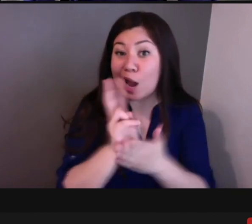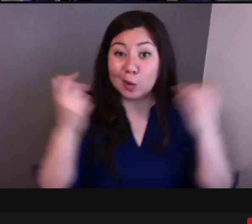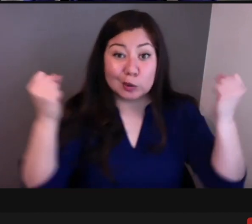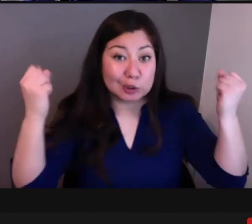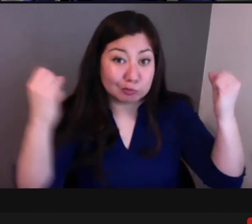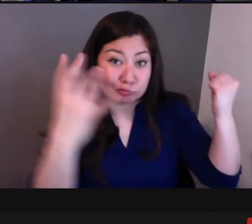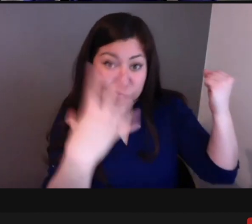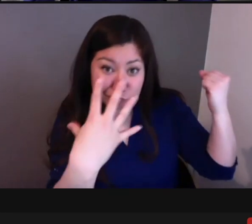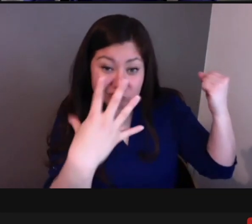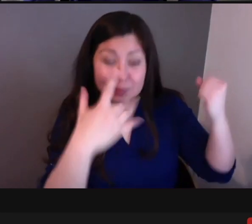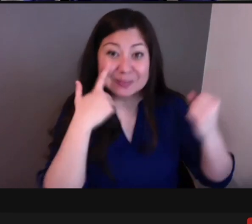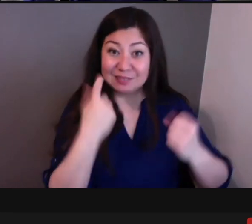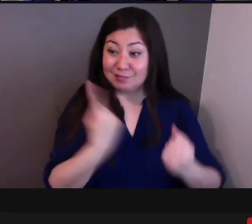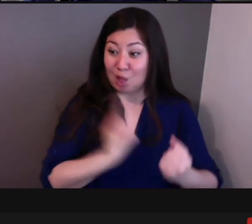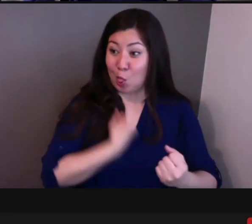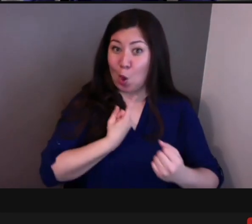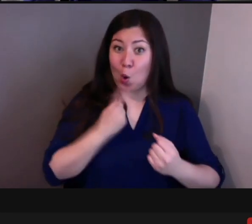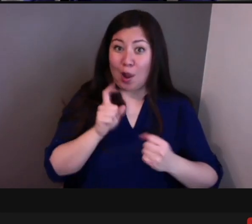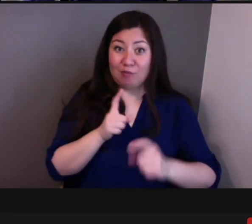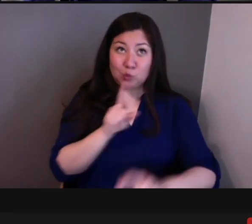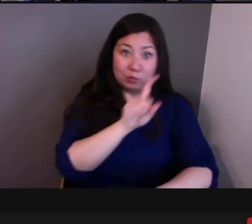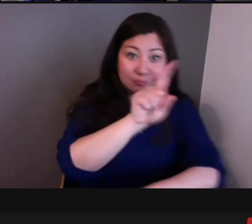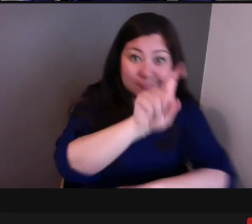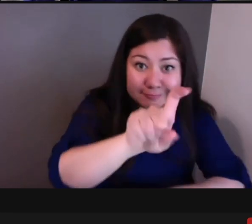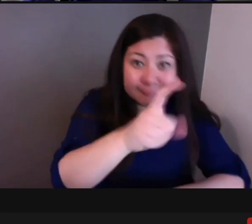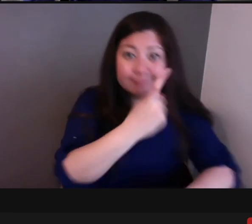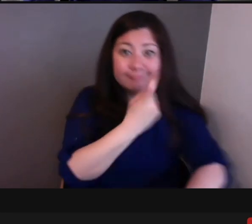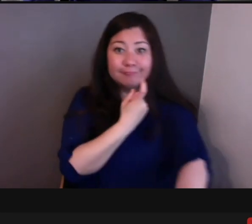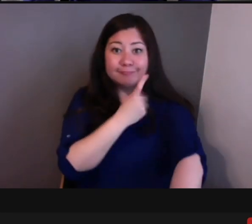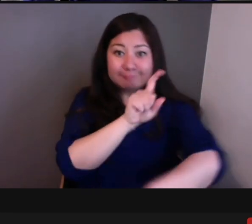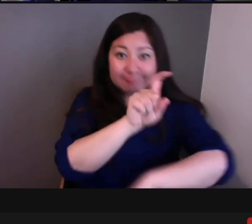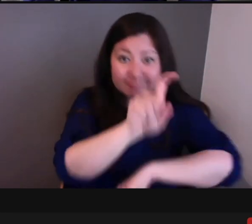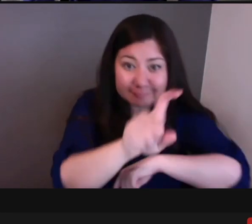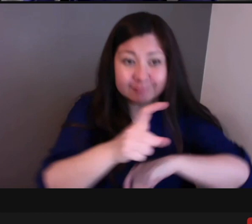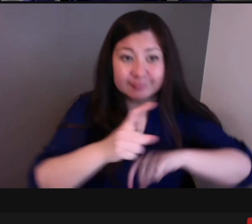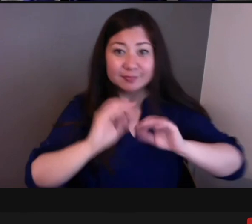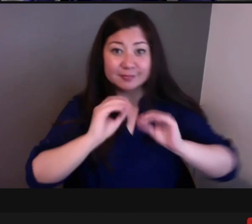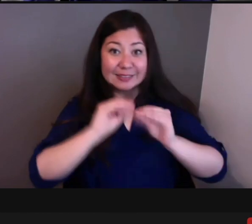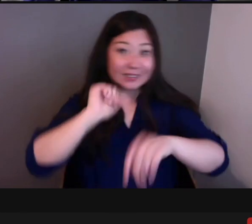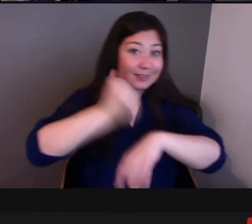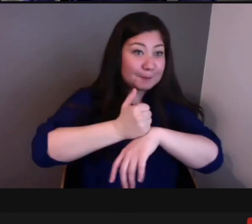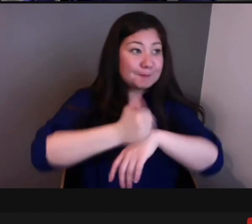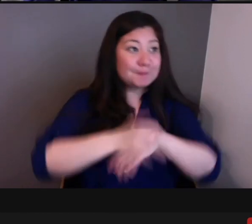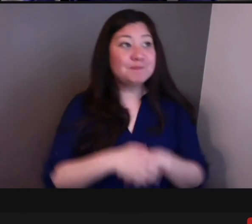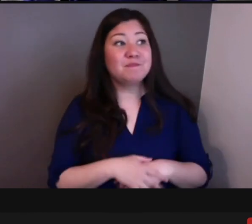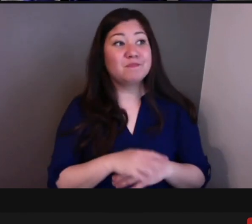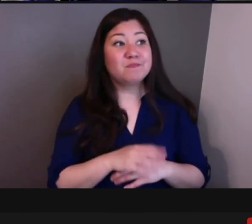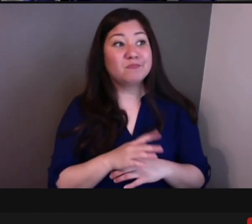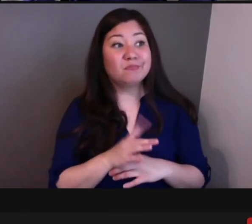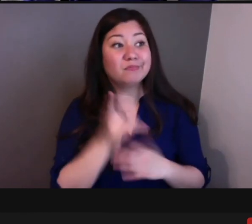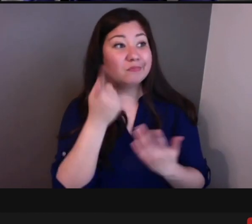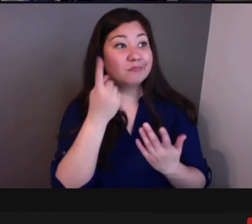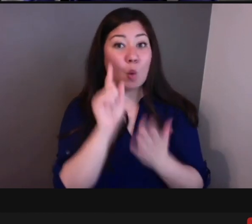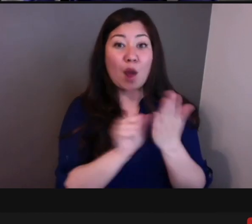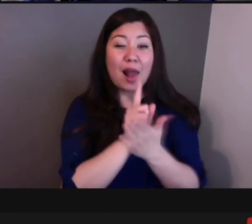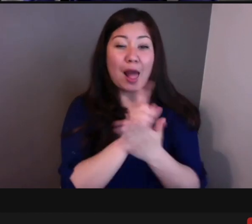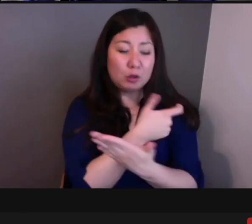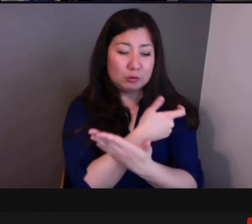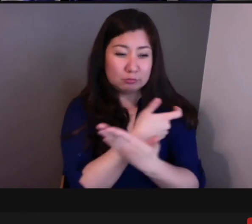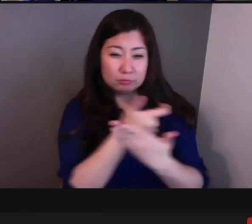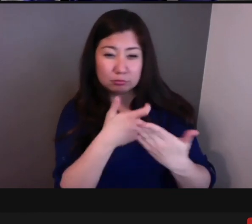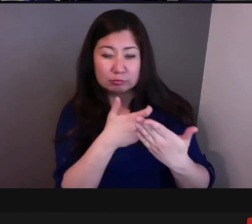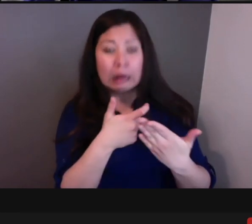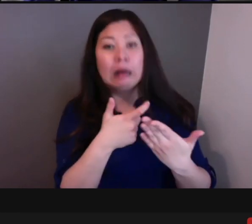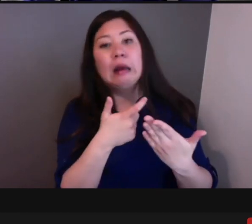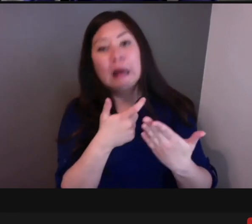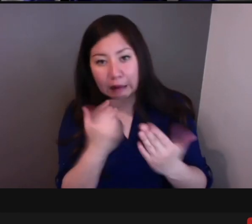so altogether, the total hours will vary between 8 to 13 hours, depending on what the topic is. If